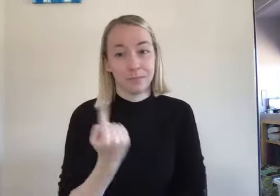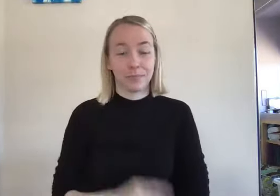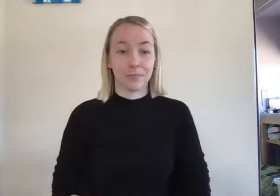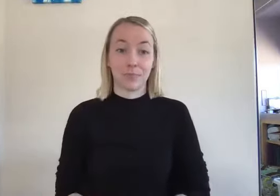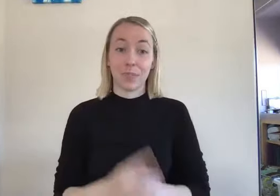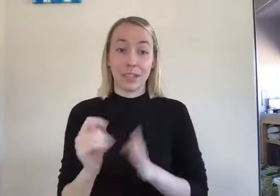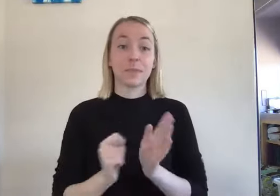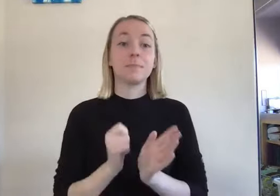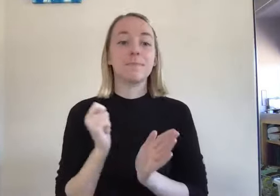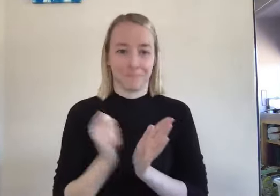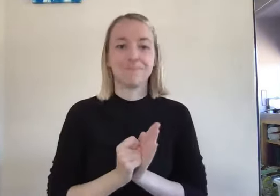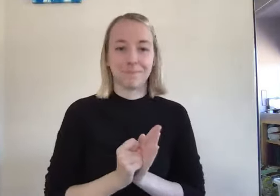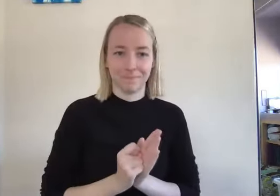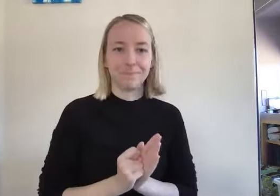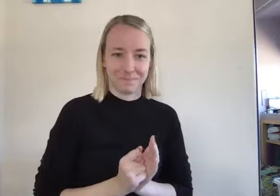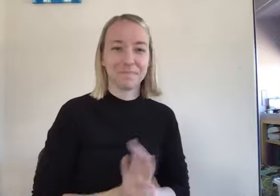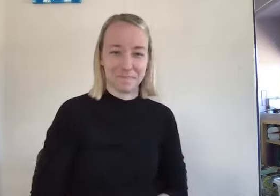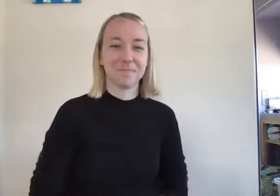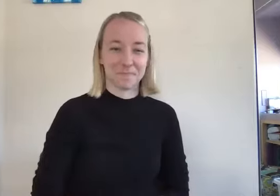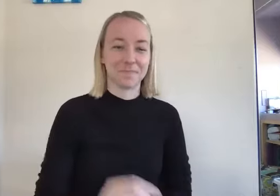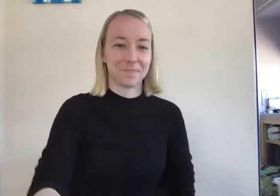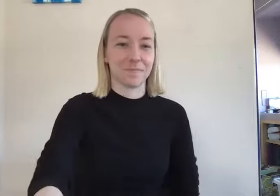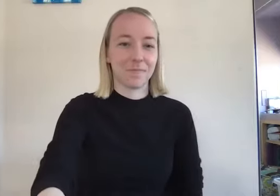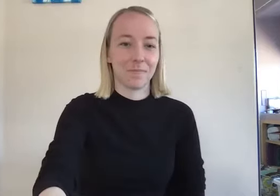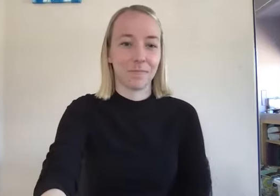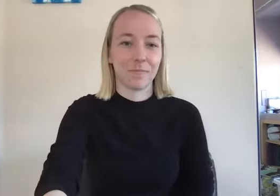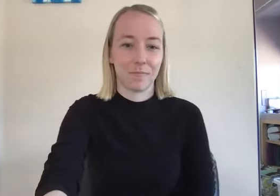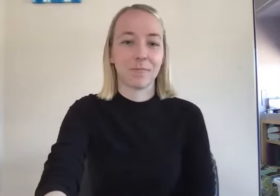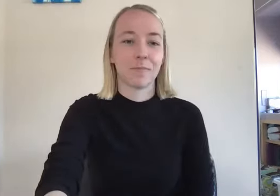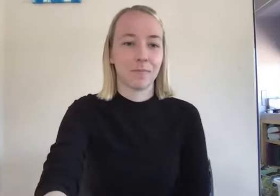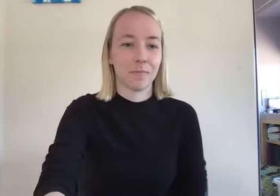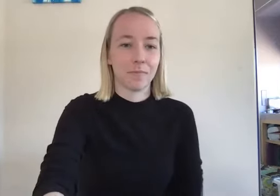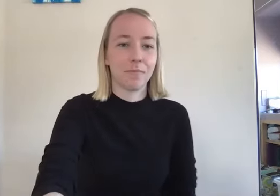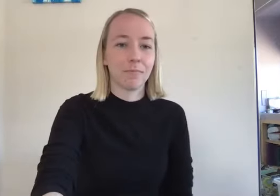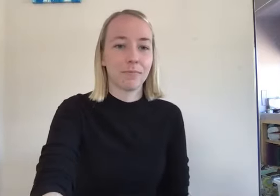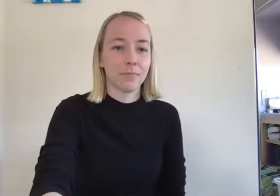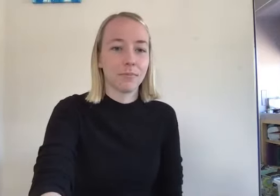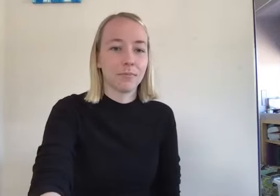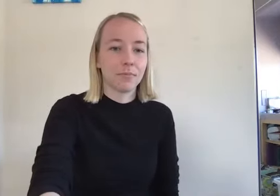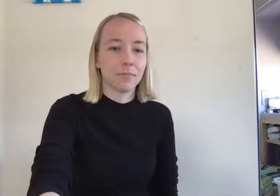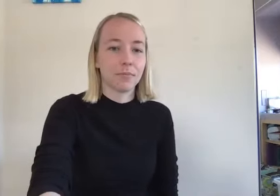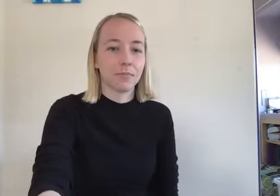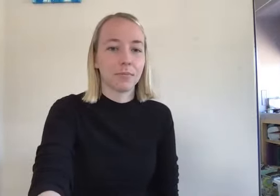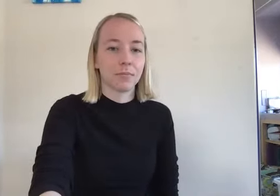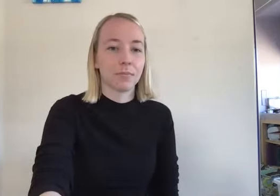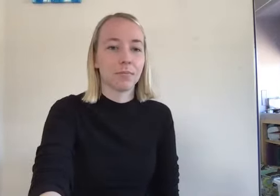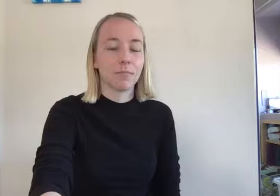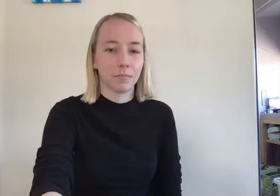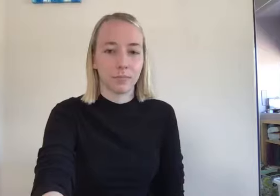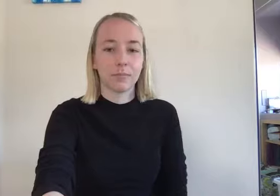And there was the time when he said to me, Juana, he said, I see how miserable I'm making you. I see how miserable I'm making the kids. And I'll